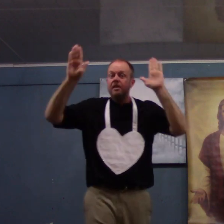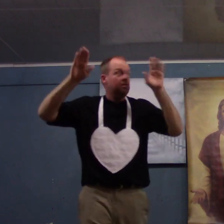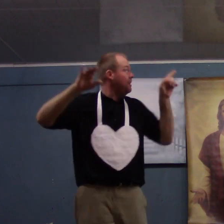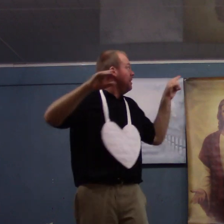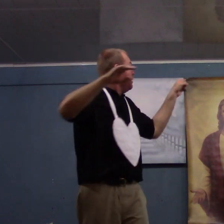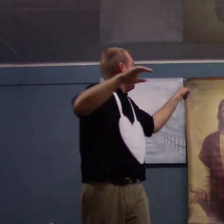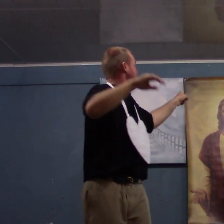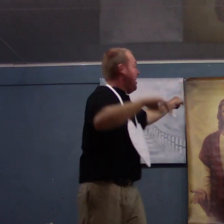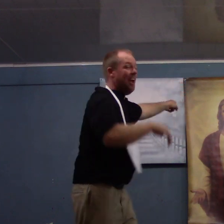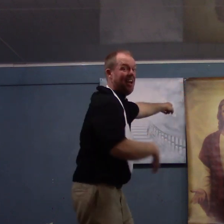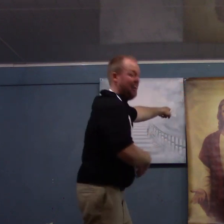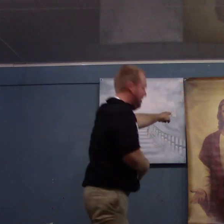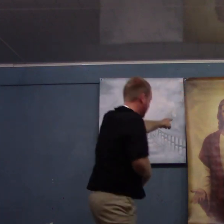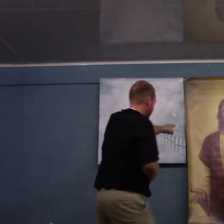Nope, I'm done with that. I will surrender.